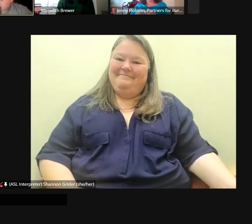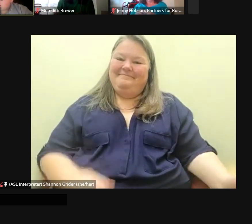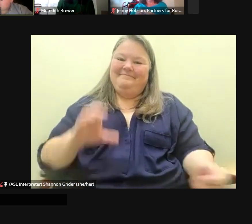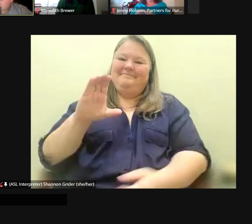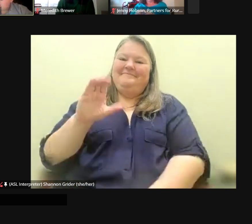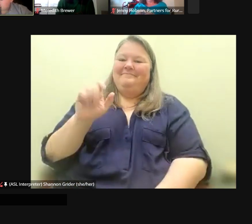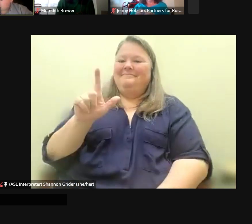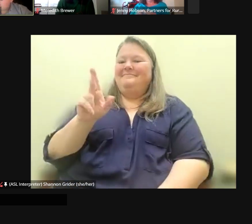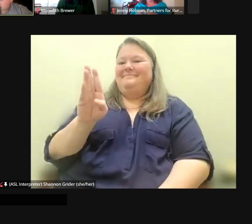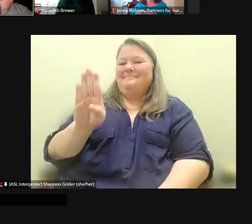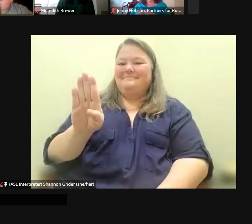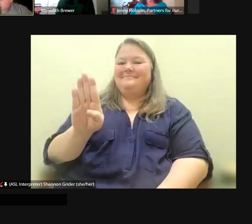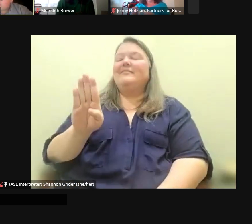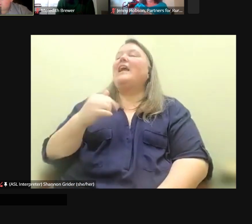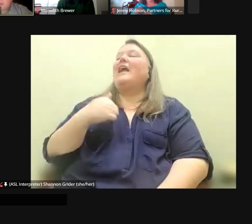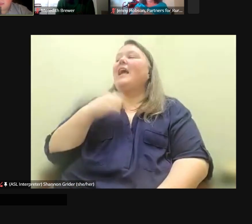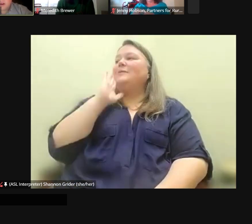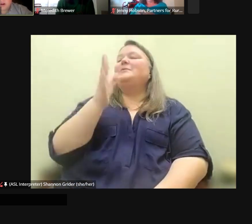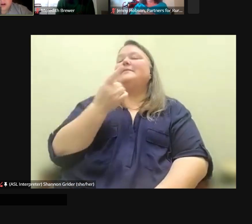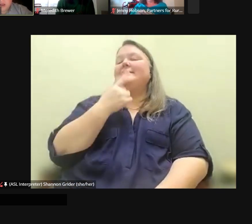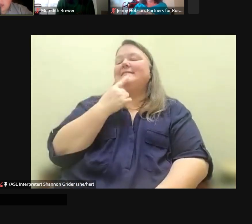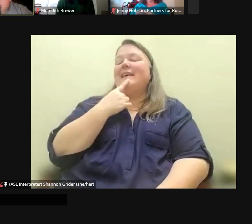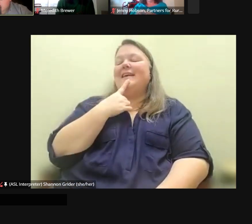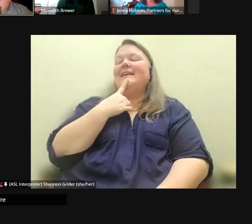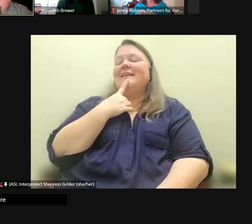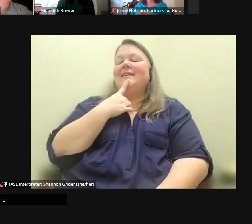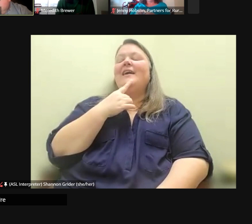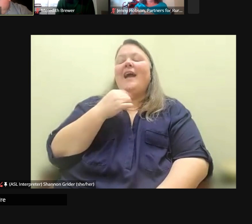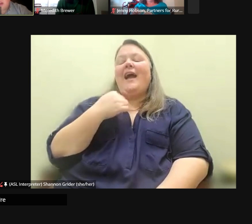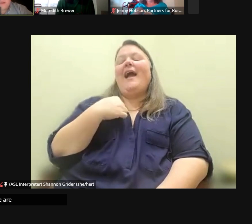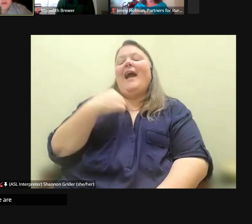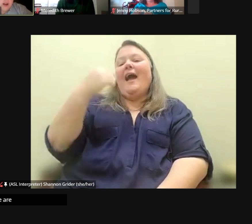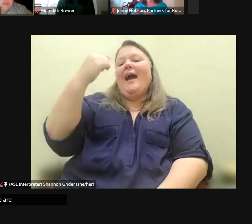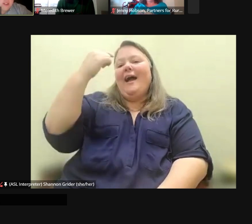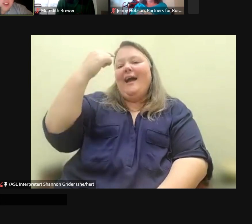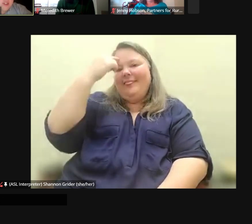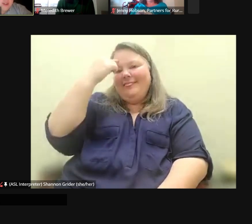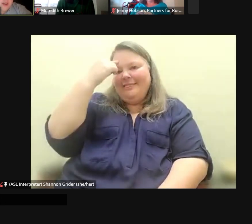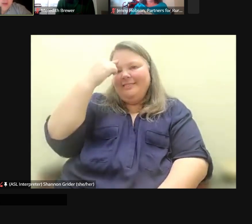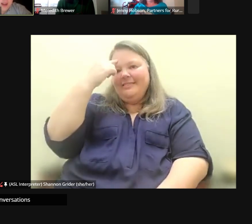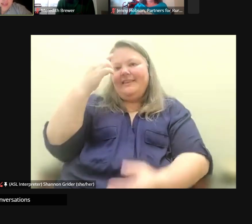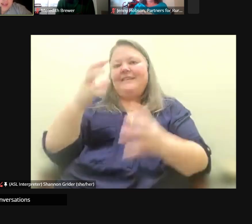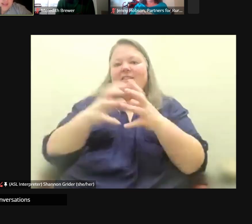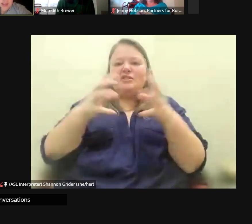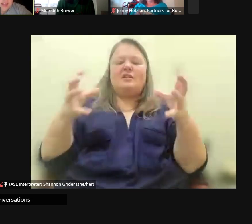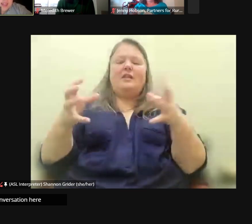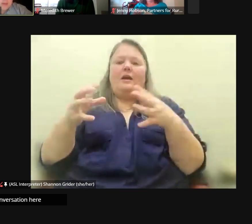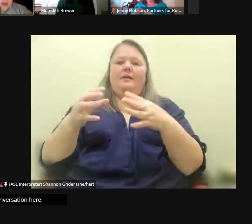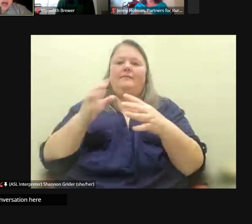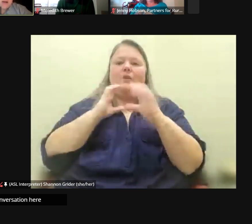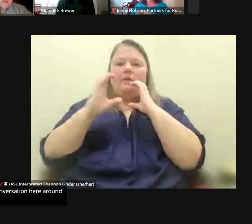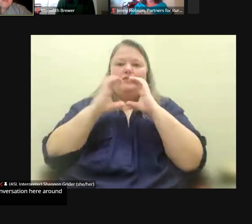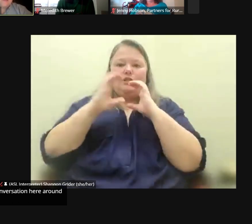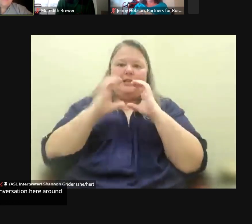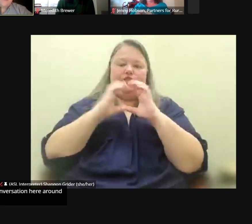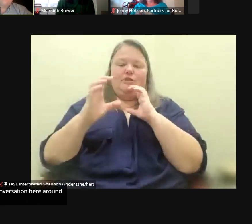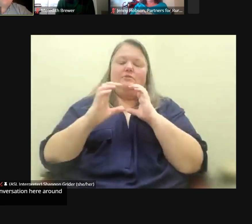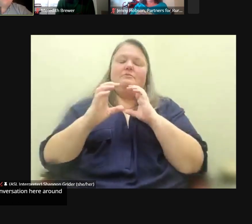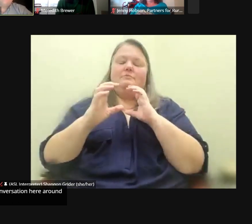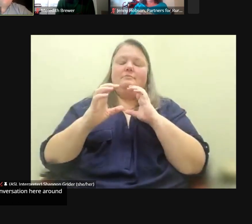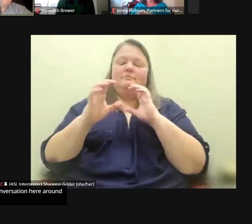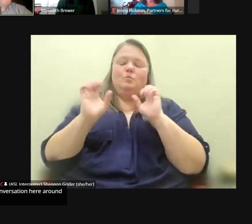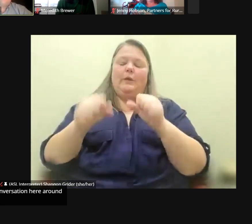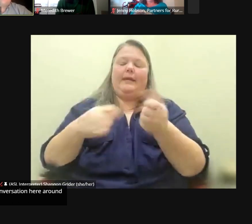I'll say that I think that there's a lot of room for conversation here around this, and thinking about as we